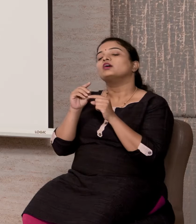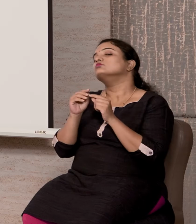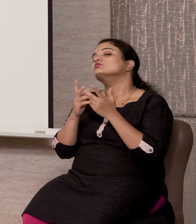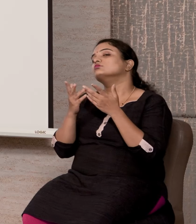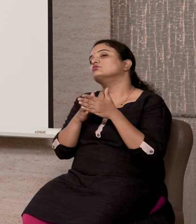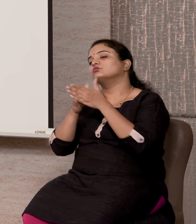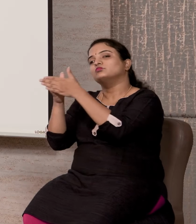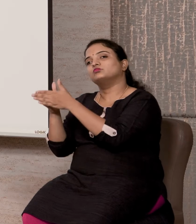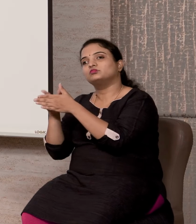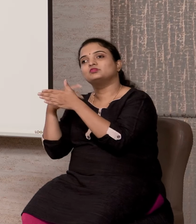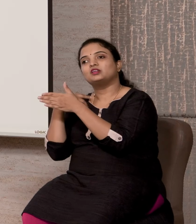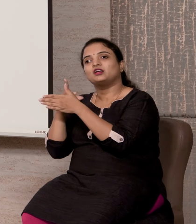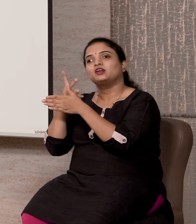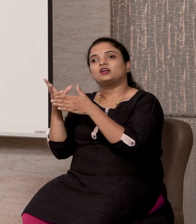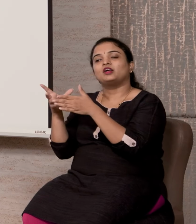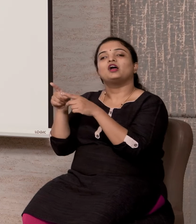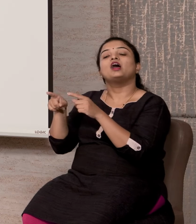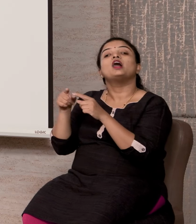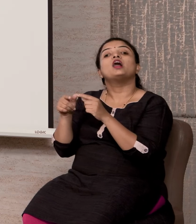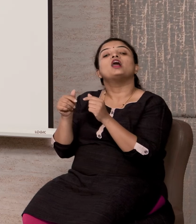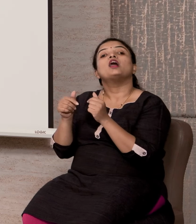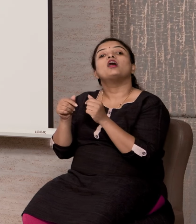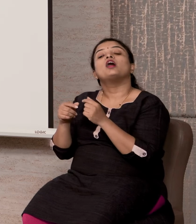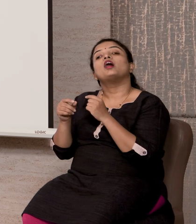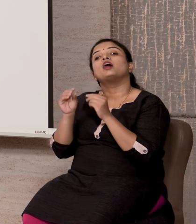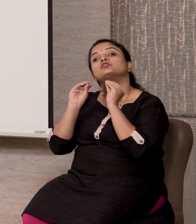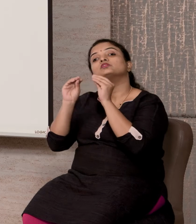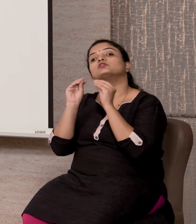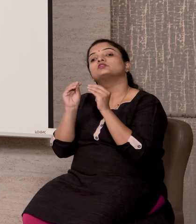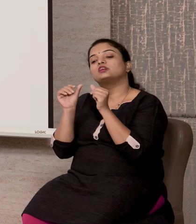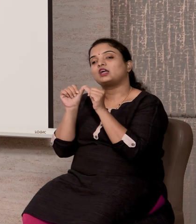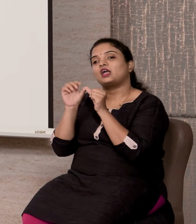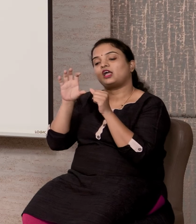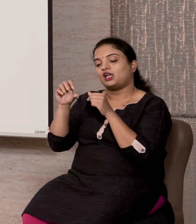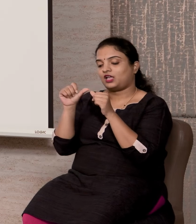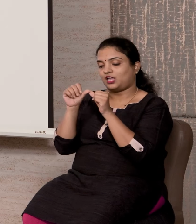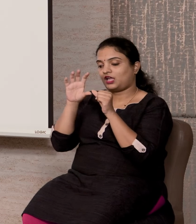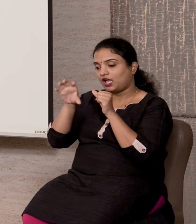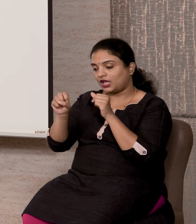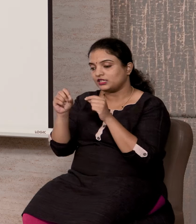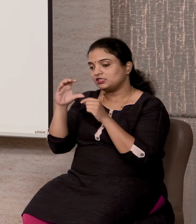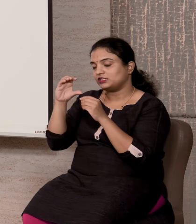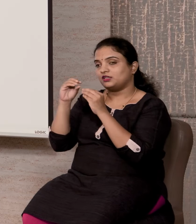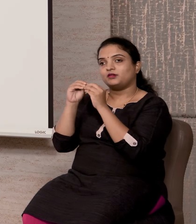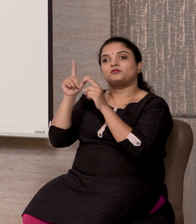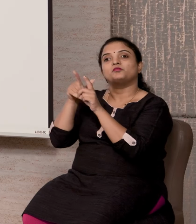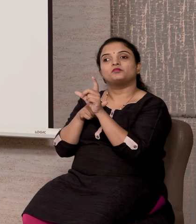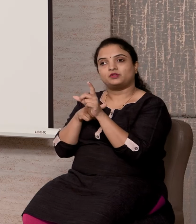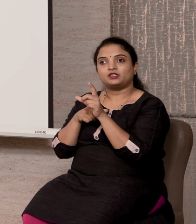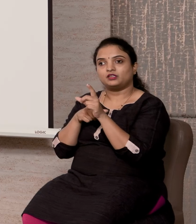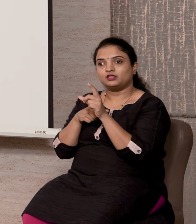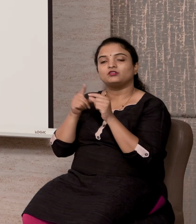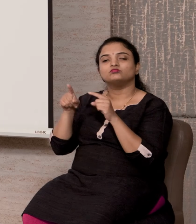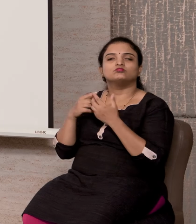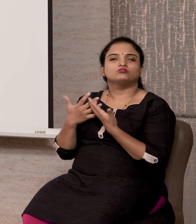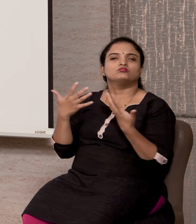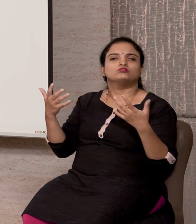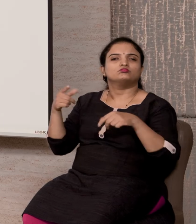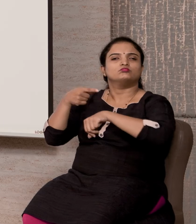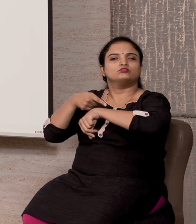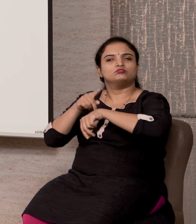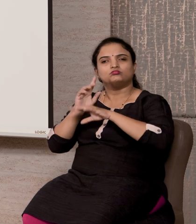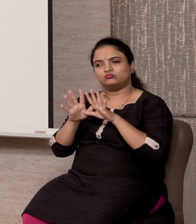where we initially spoke about teaching accessibly, right? So in those spaces, there are plenty of opportunities. All of them